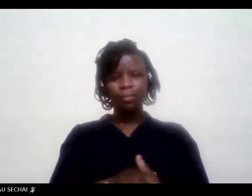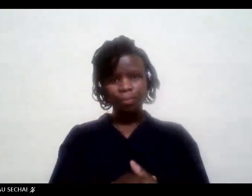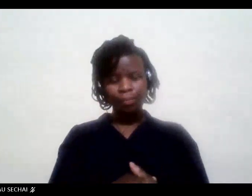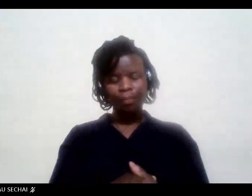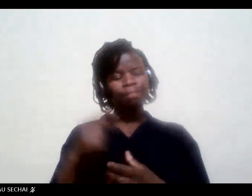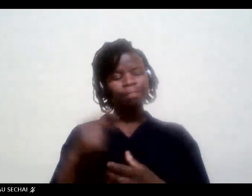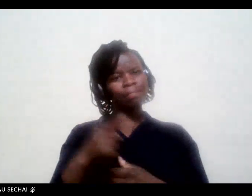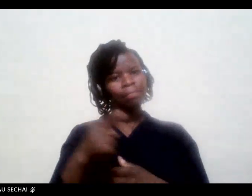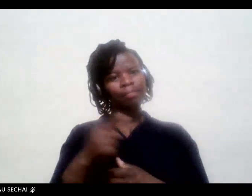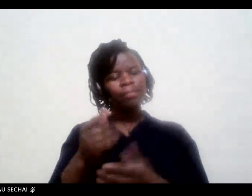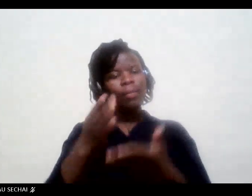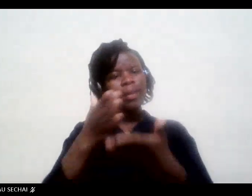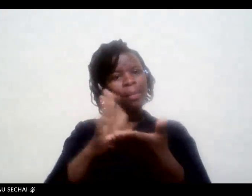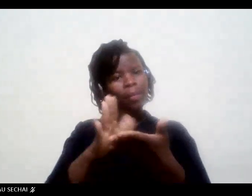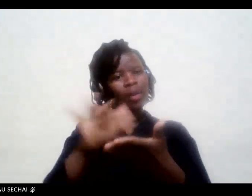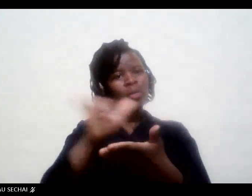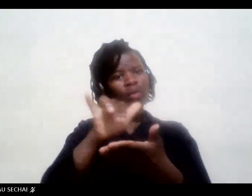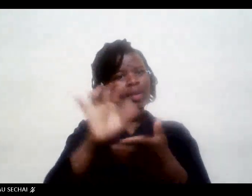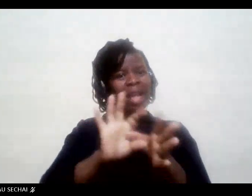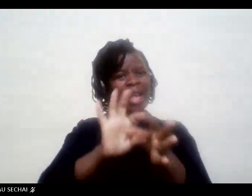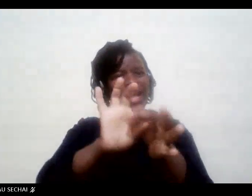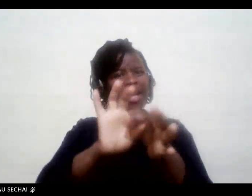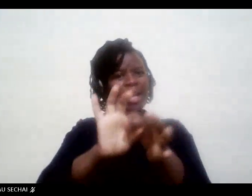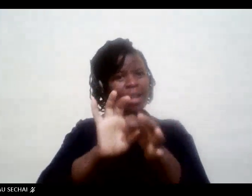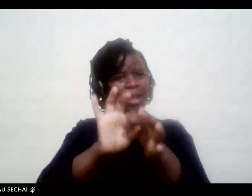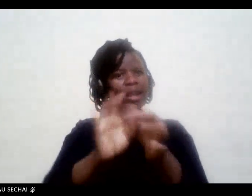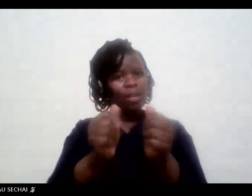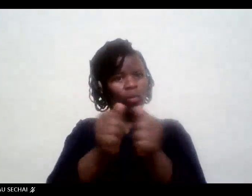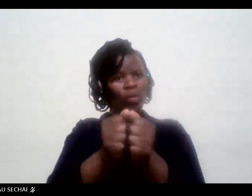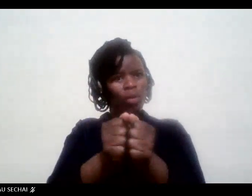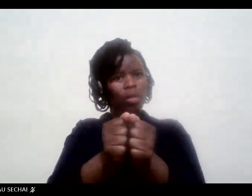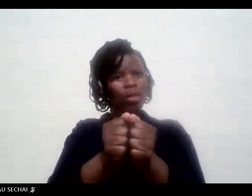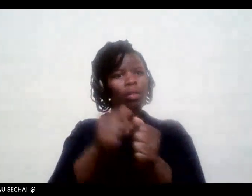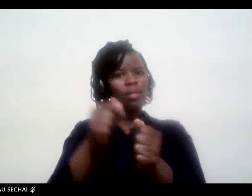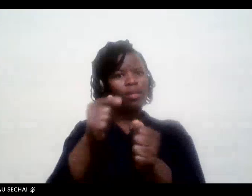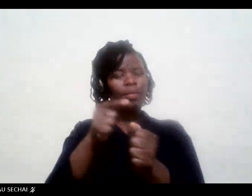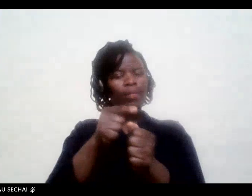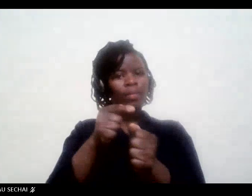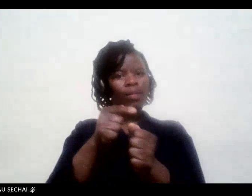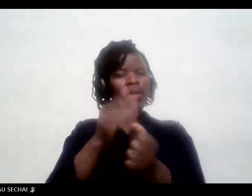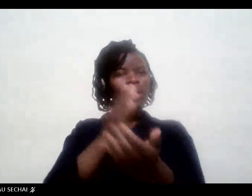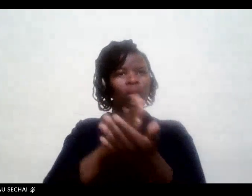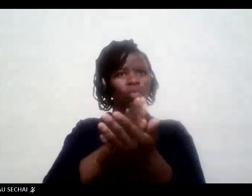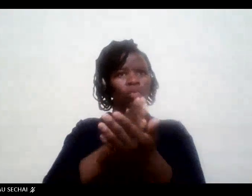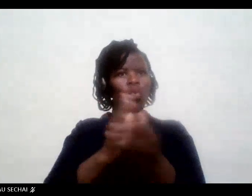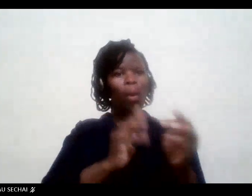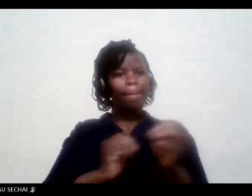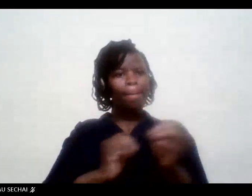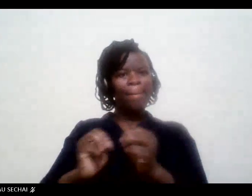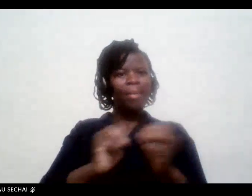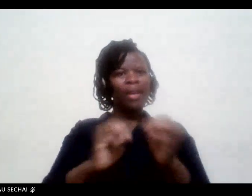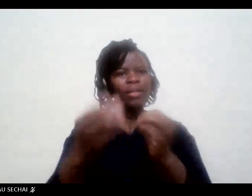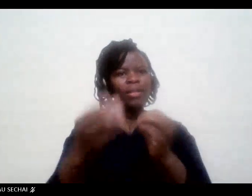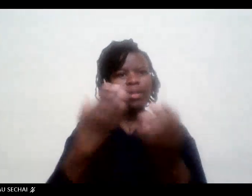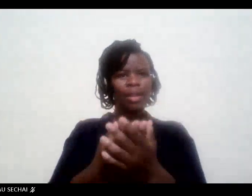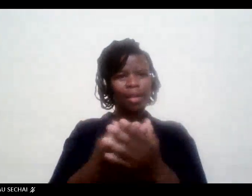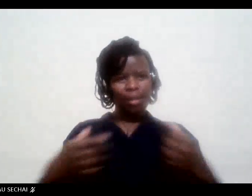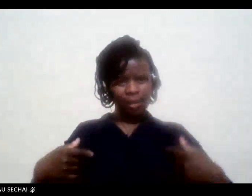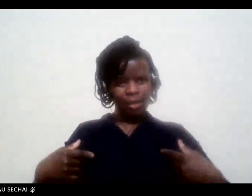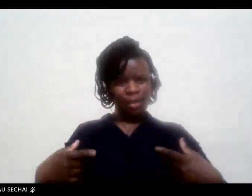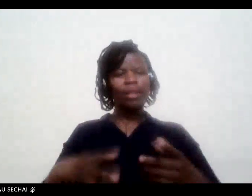linking to what Alice was saying. Because monitoring mechanisms will then start to identify. Monitoring mechanism will, first of